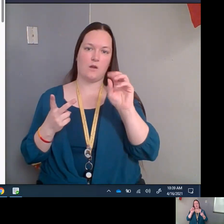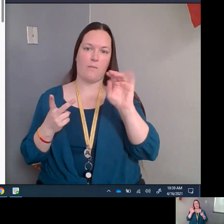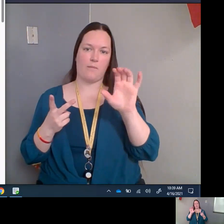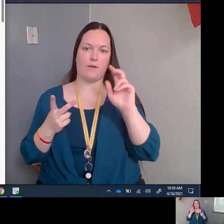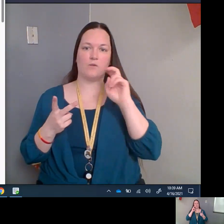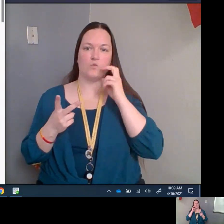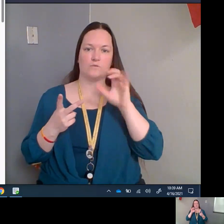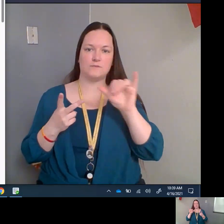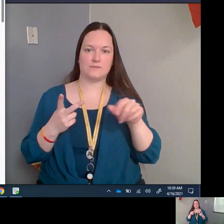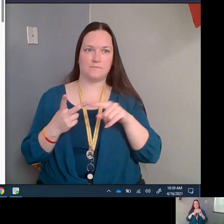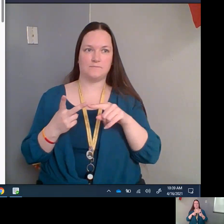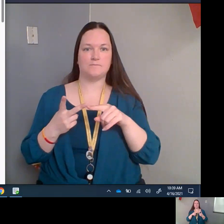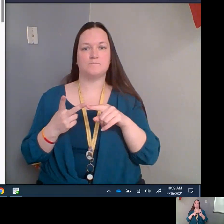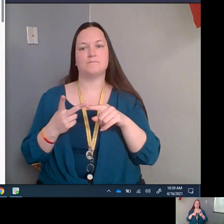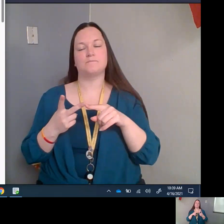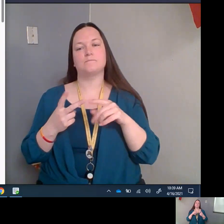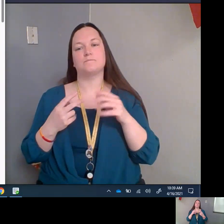system.